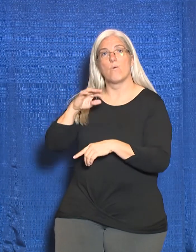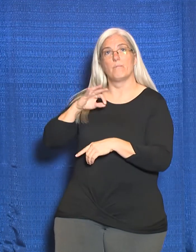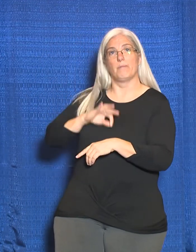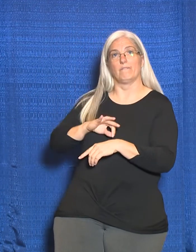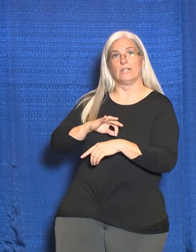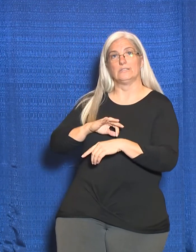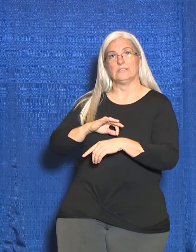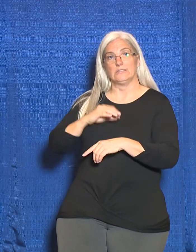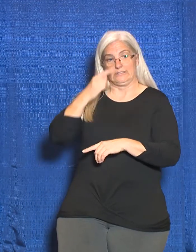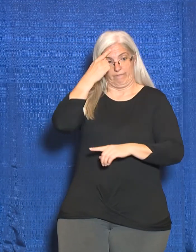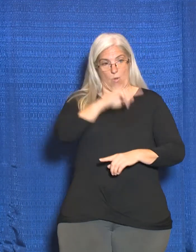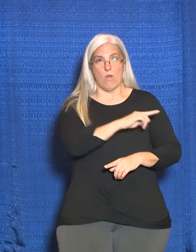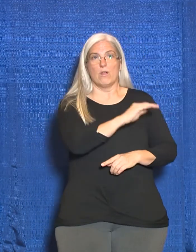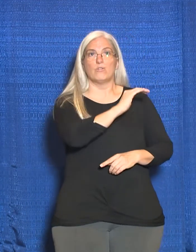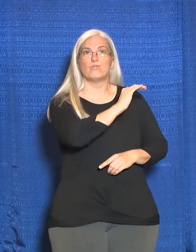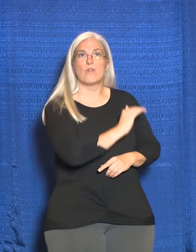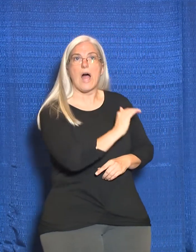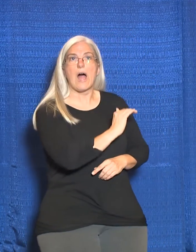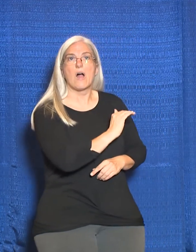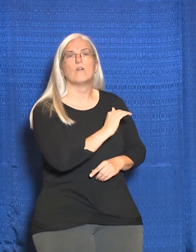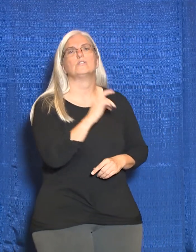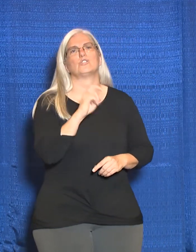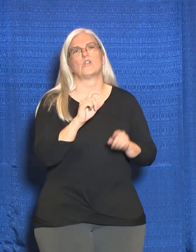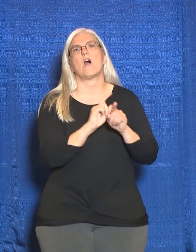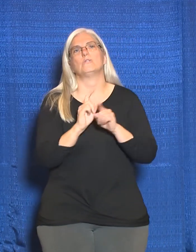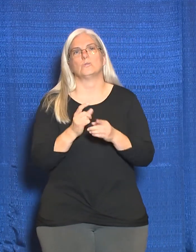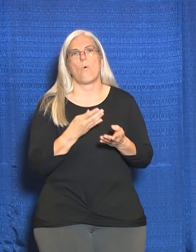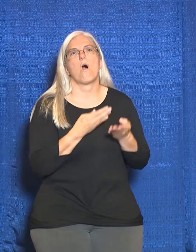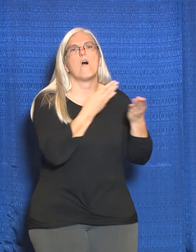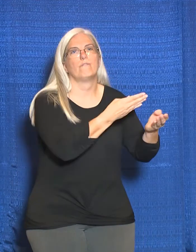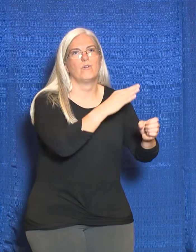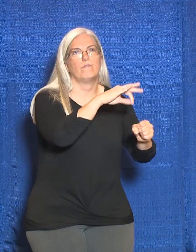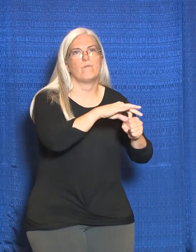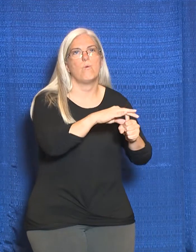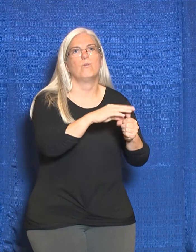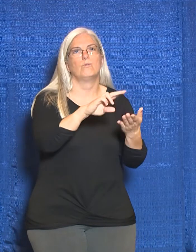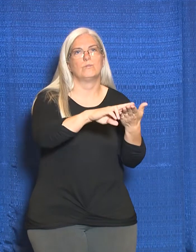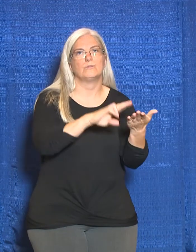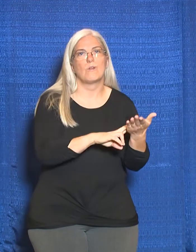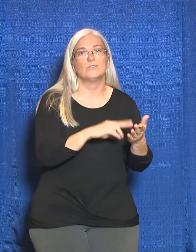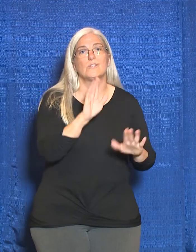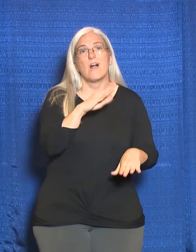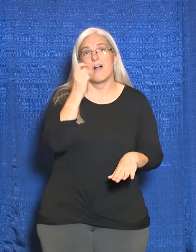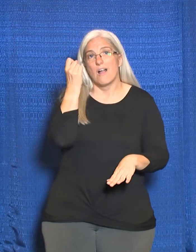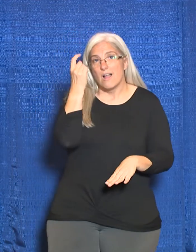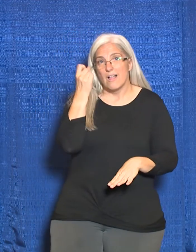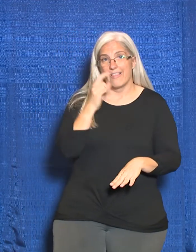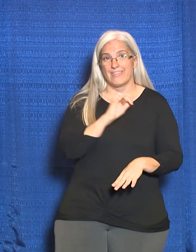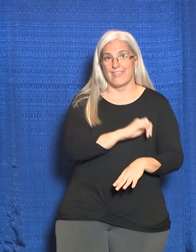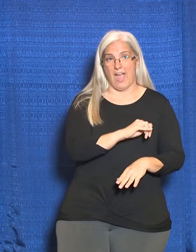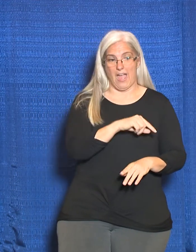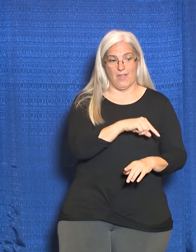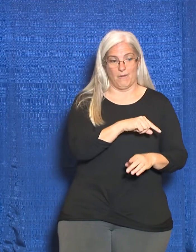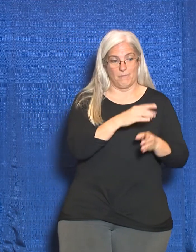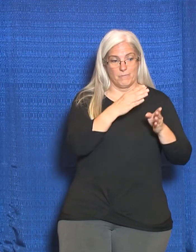should be offered voter registration, unless the minor is eligible to pre-register.